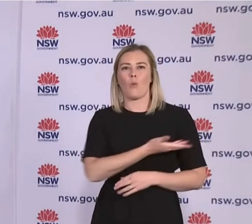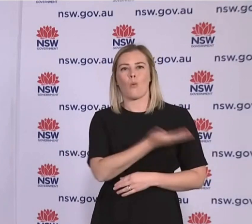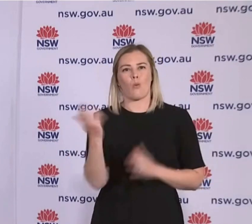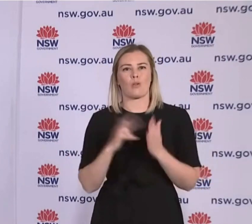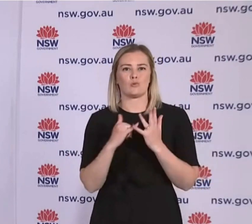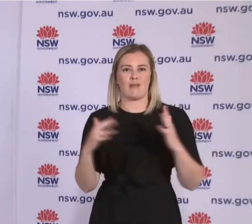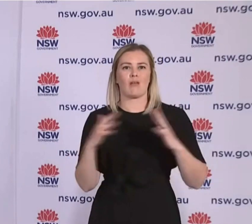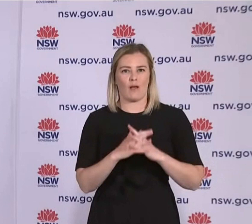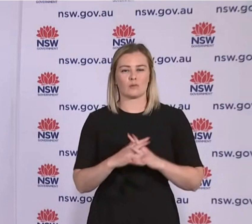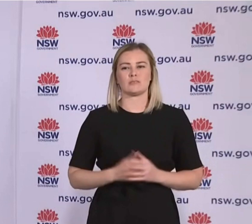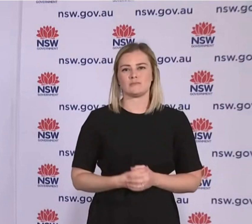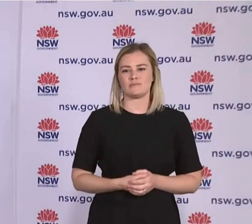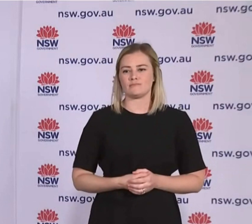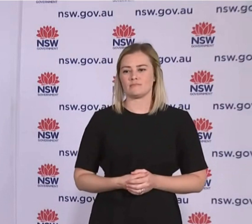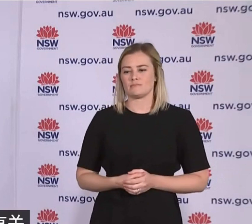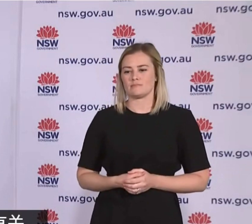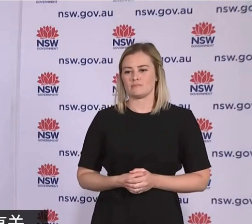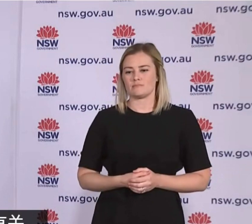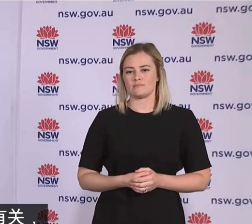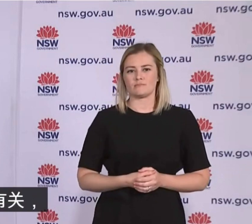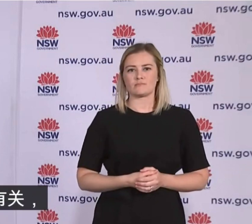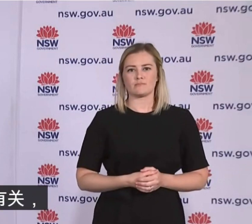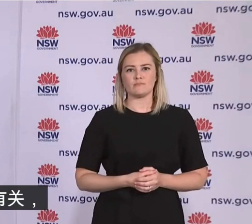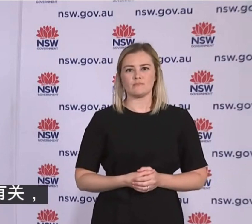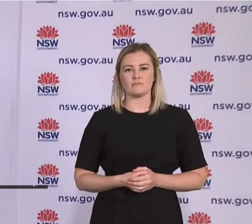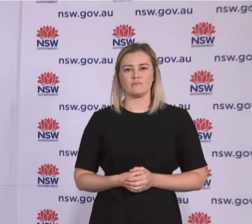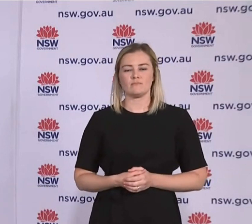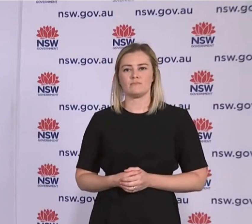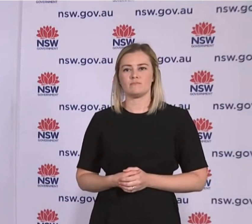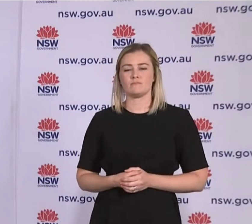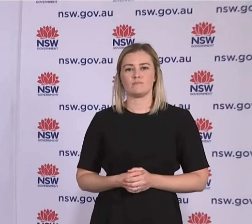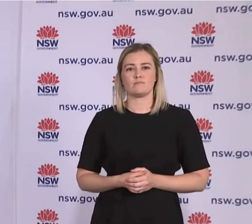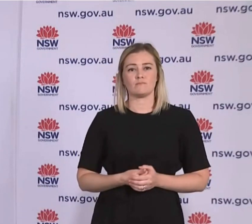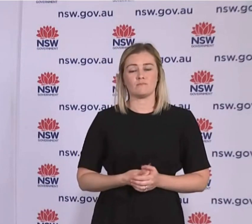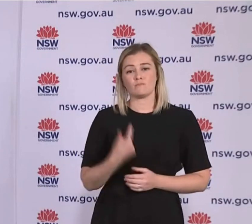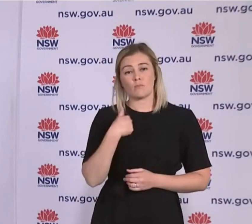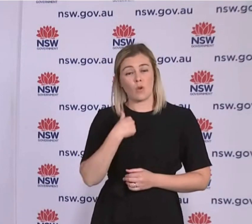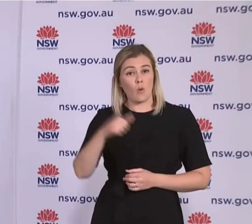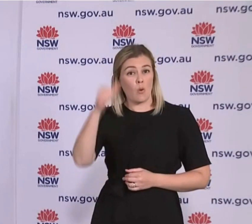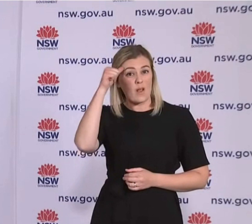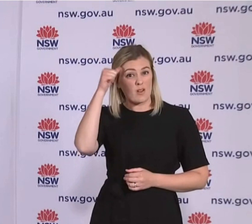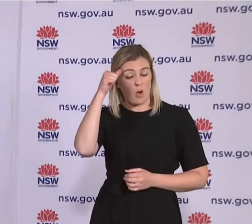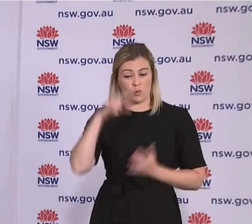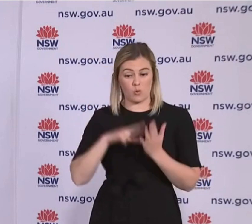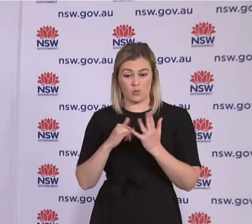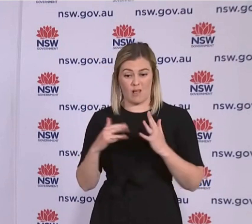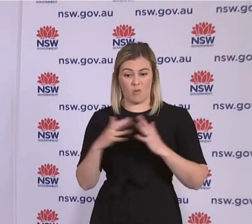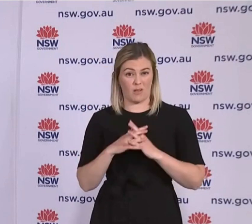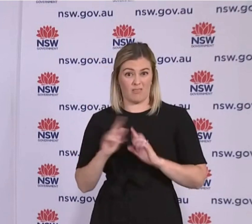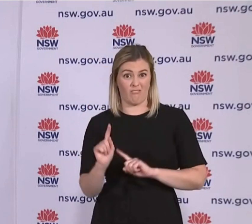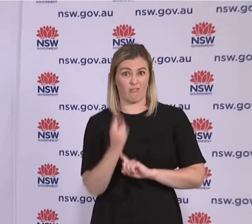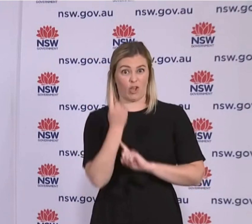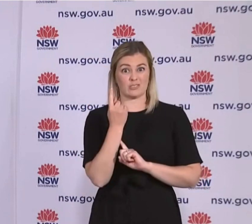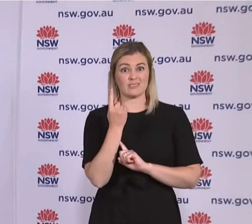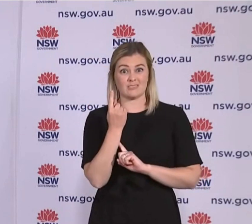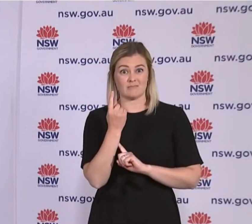about future-proofing for the people of New South Wales, because even though we may be ahead of the other states may